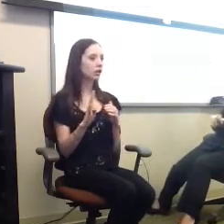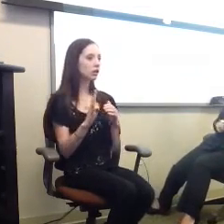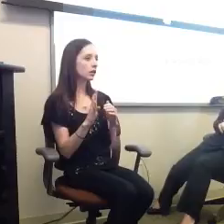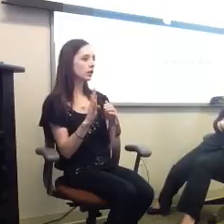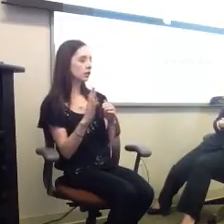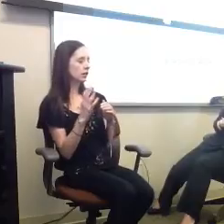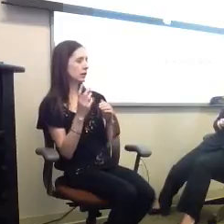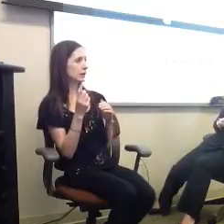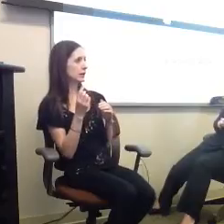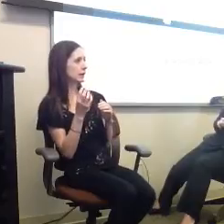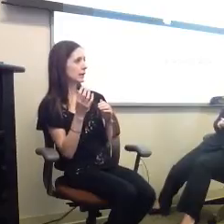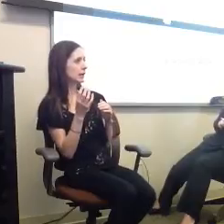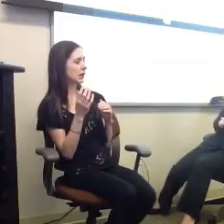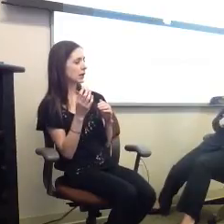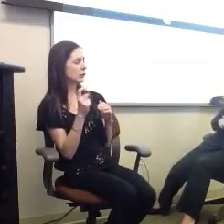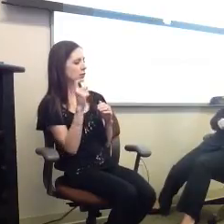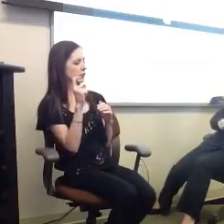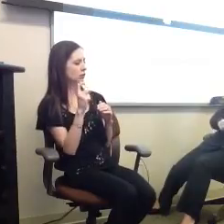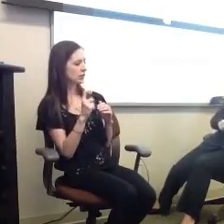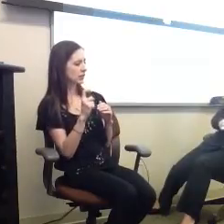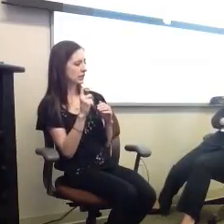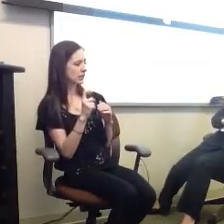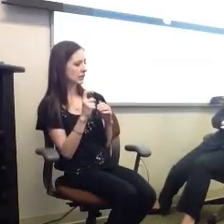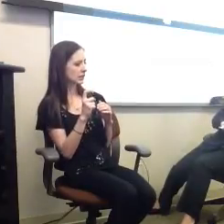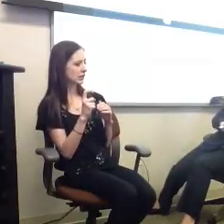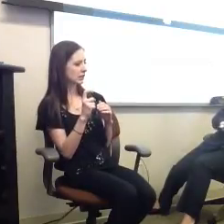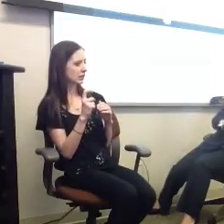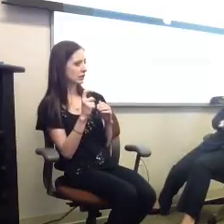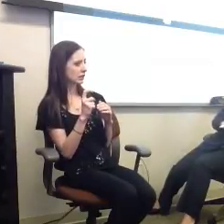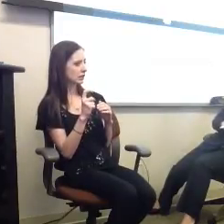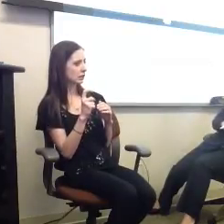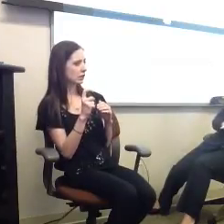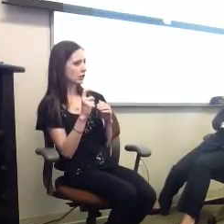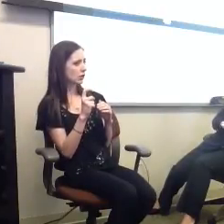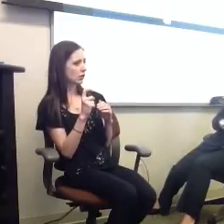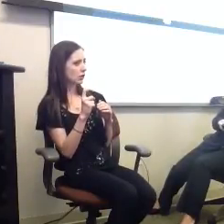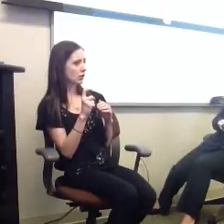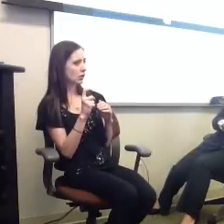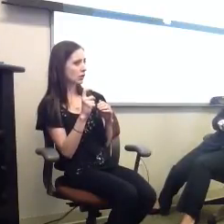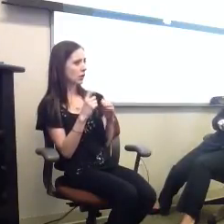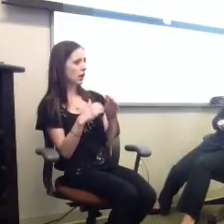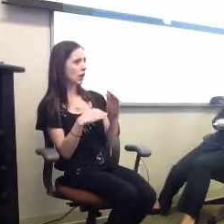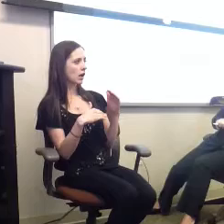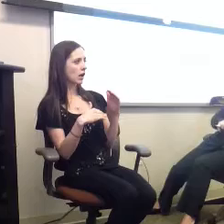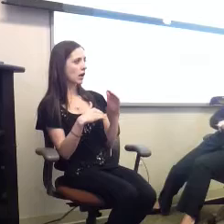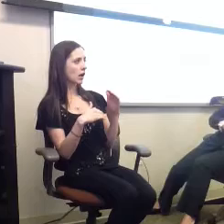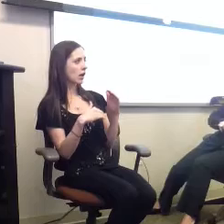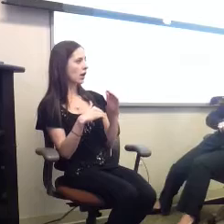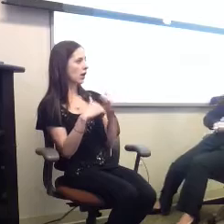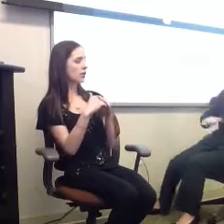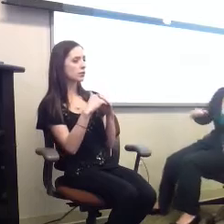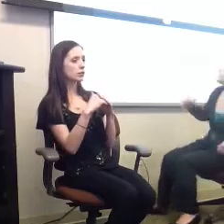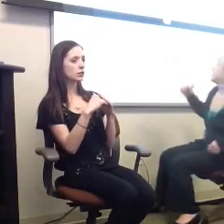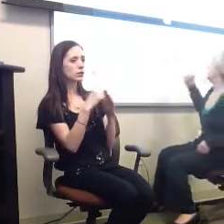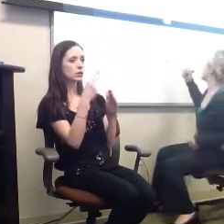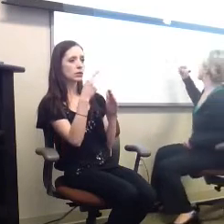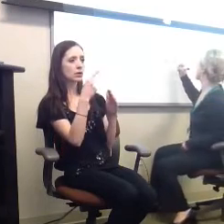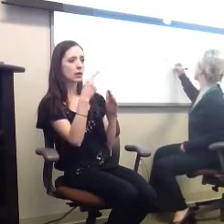You have to, typically, you have to do at least half of their total support. So I have to provide at